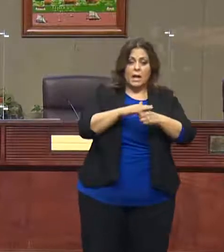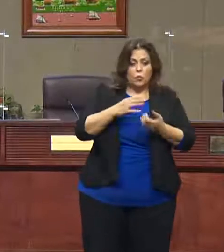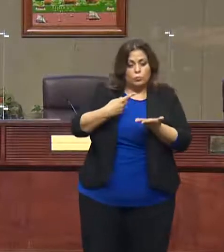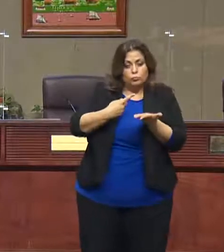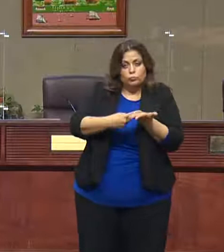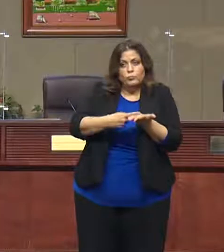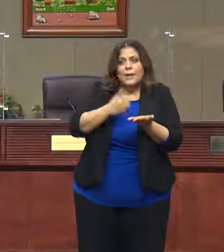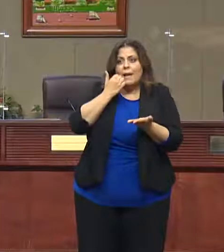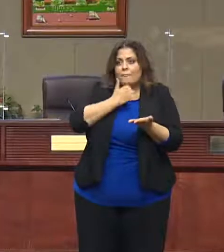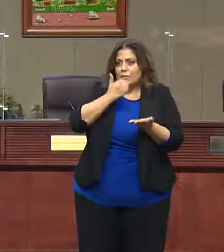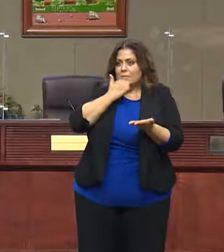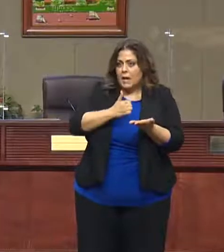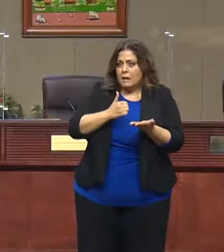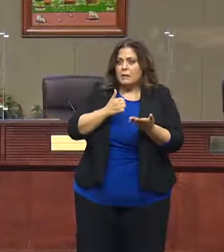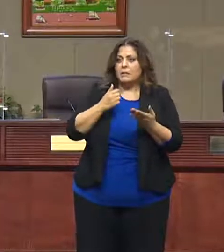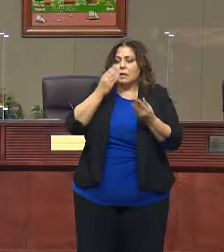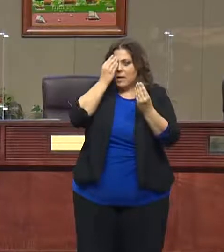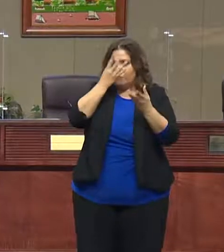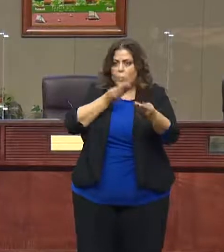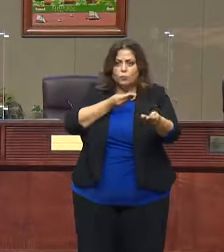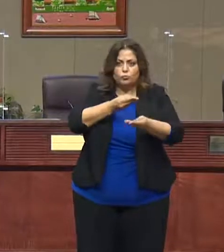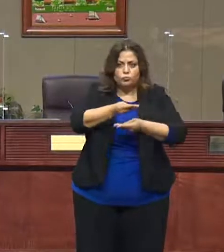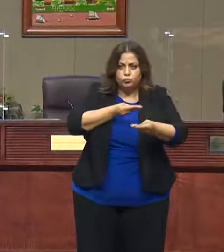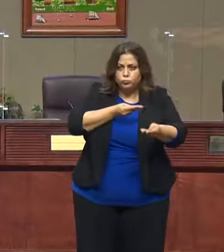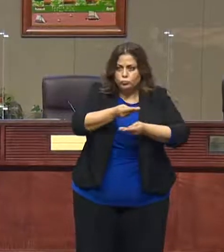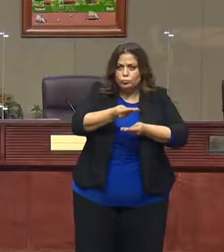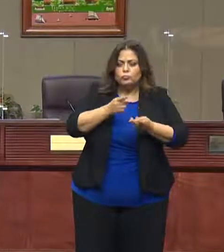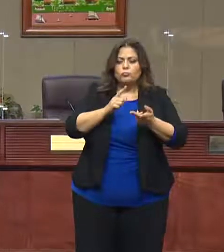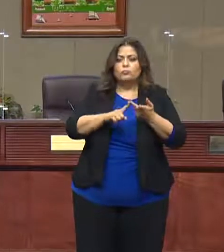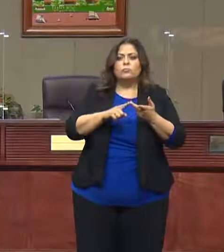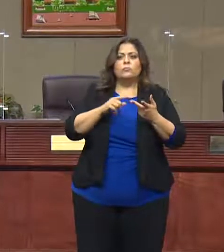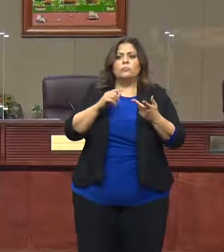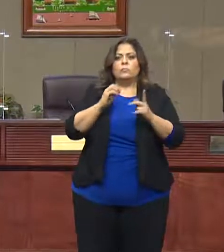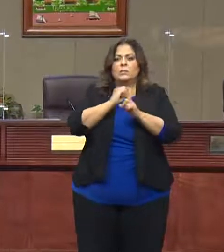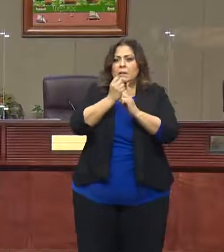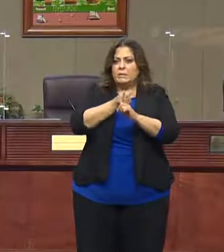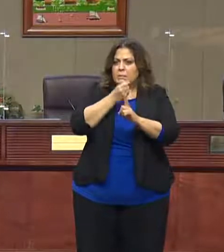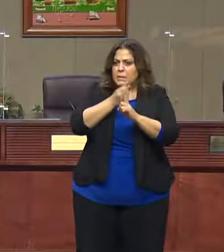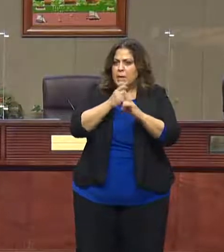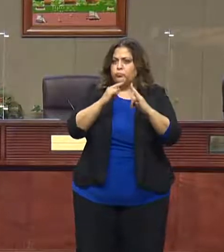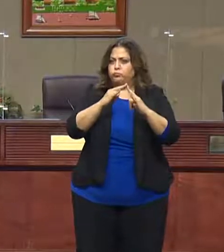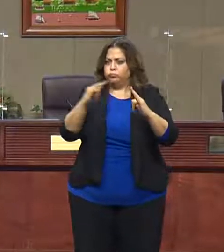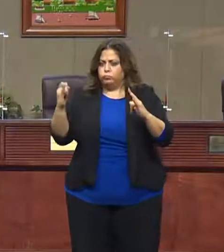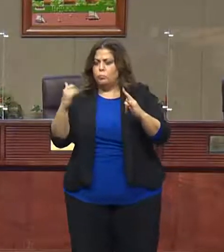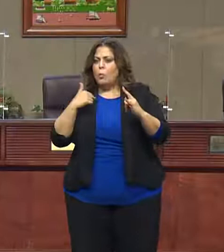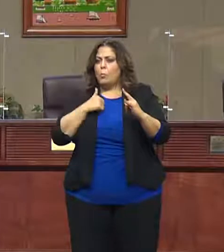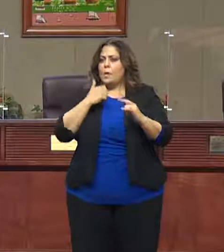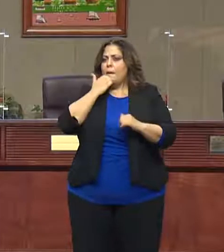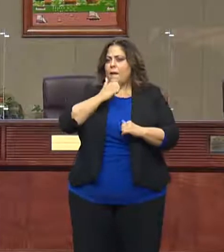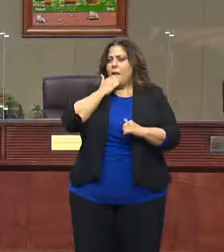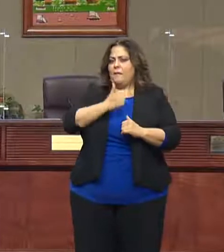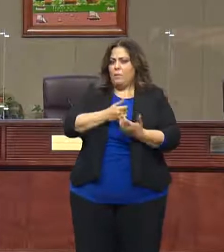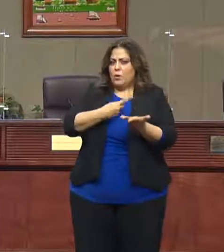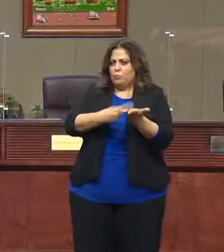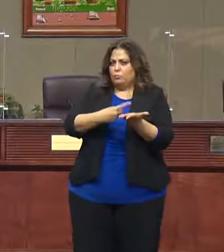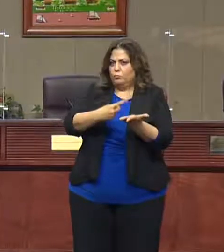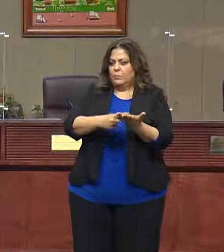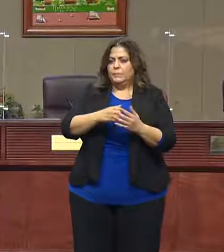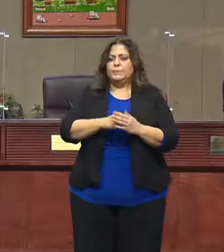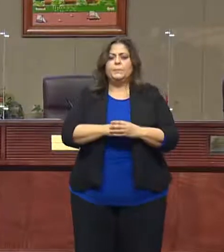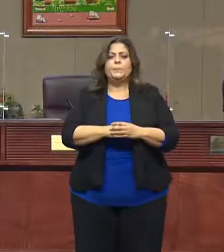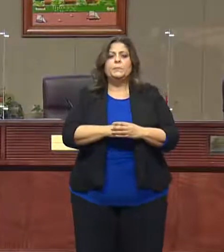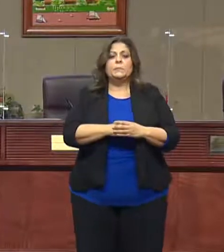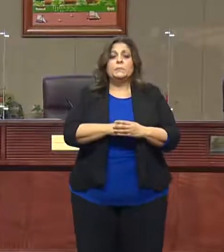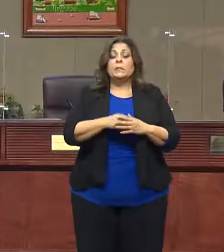of cases and other things that we may see in the data. What is going to happen is, as we develop these plans to go into